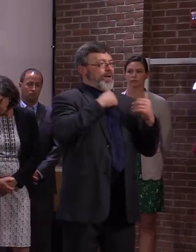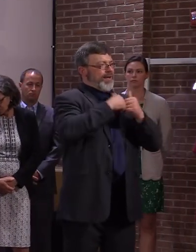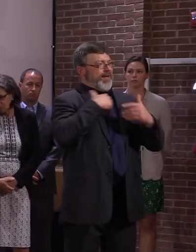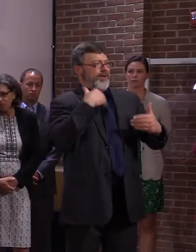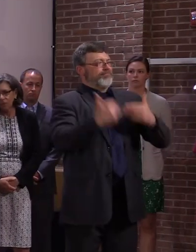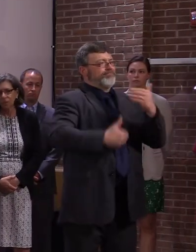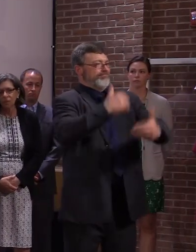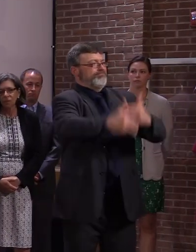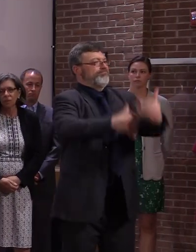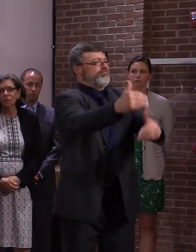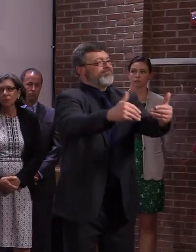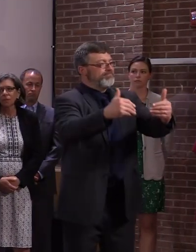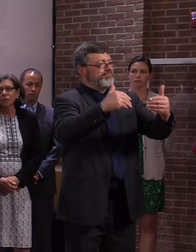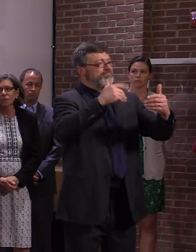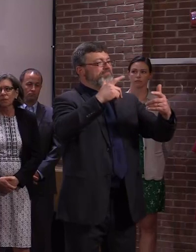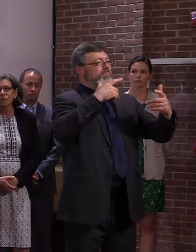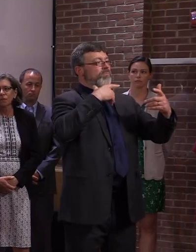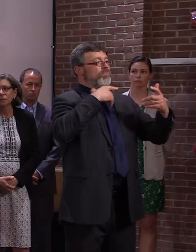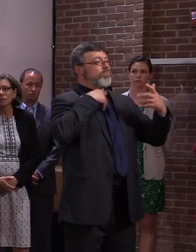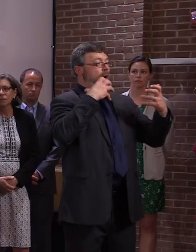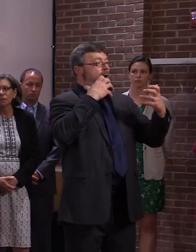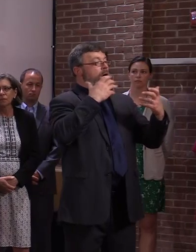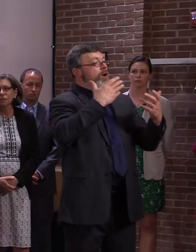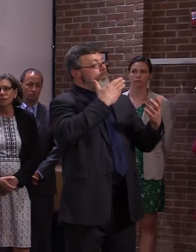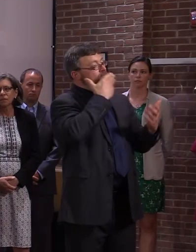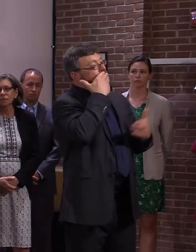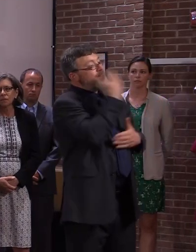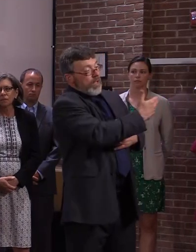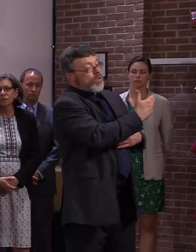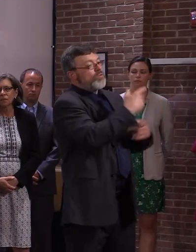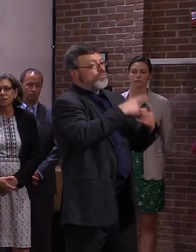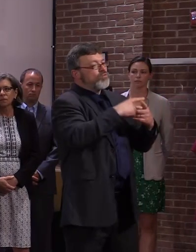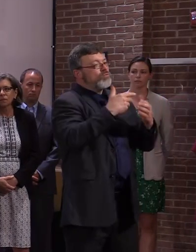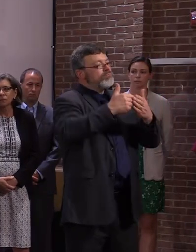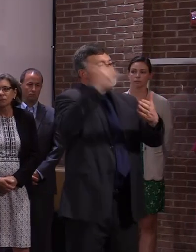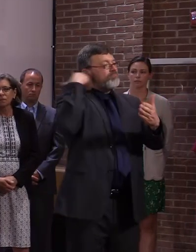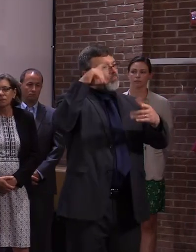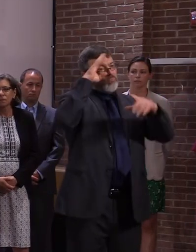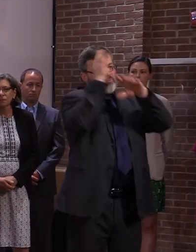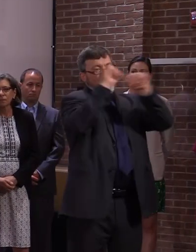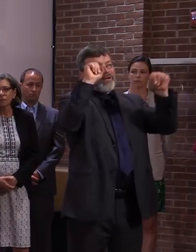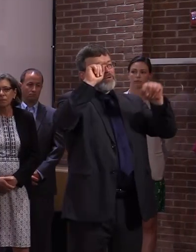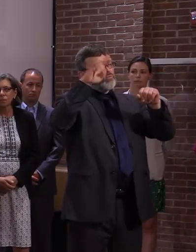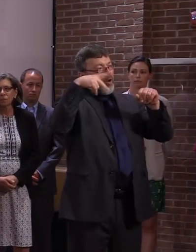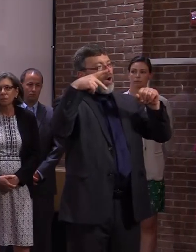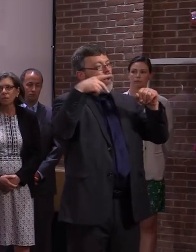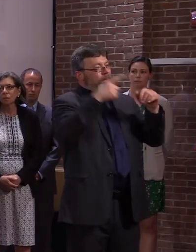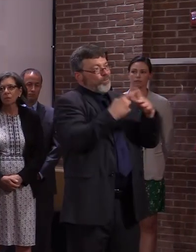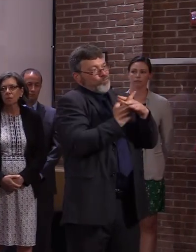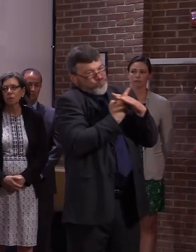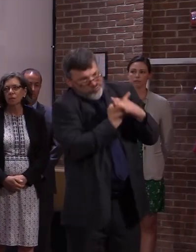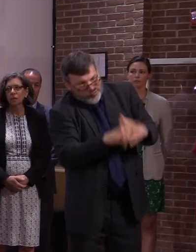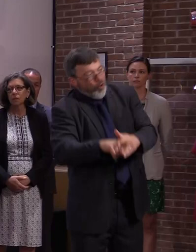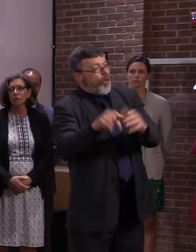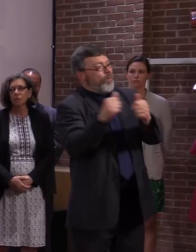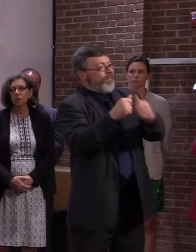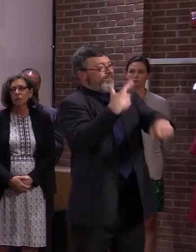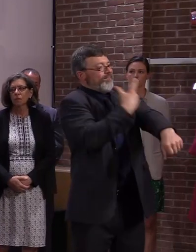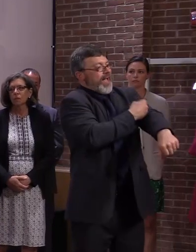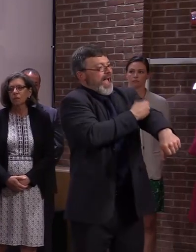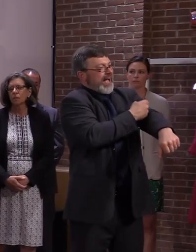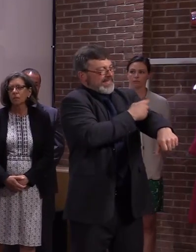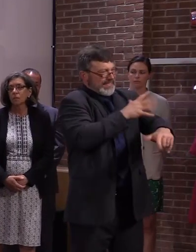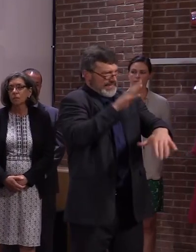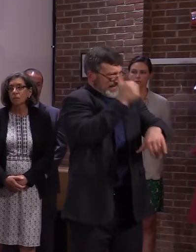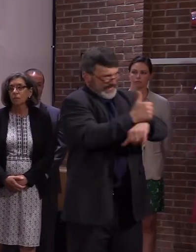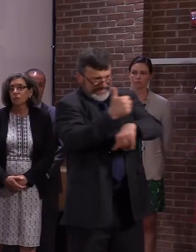to the previous administration for developing this Operation Warp Speed, where